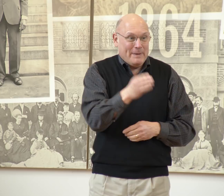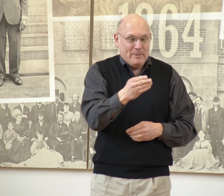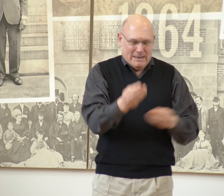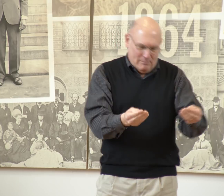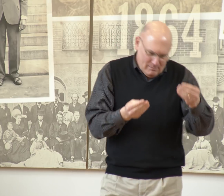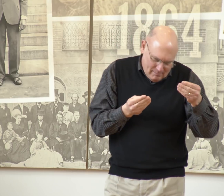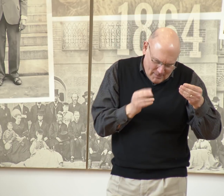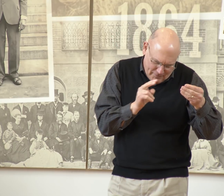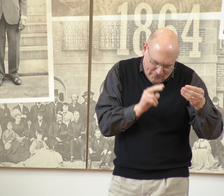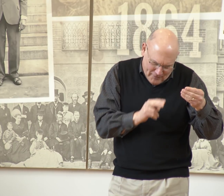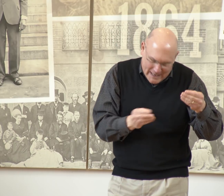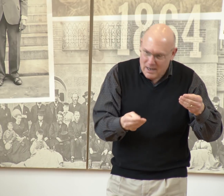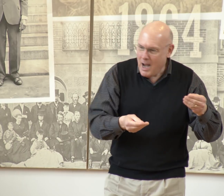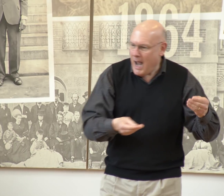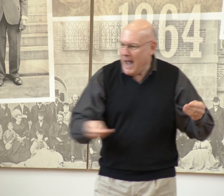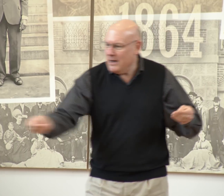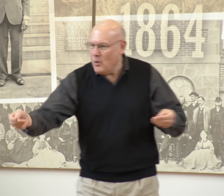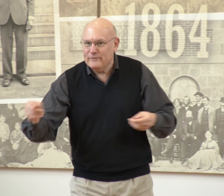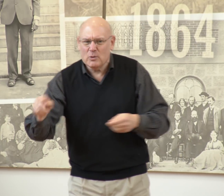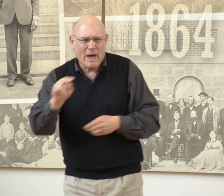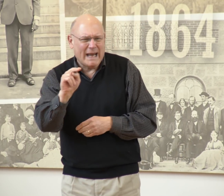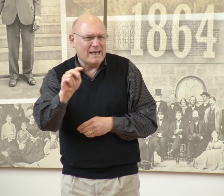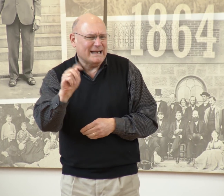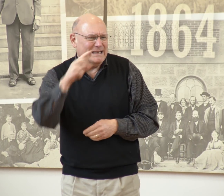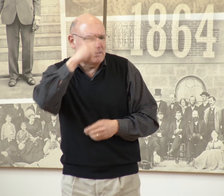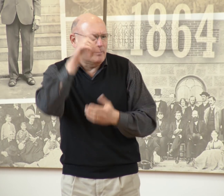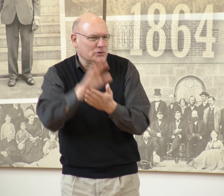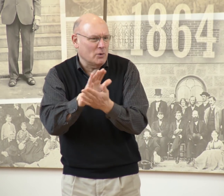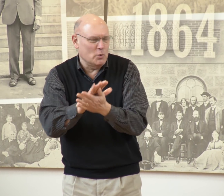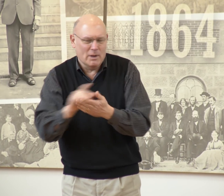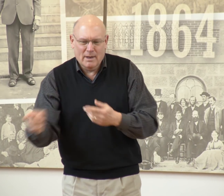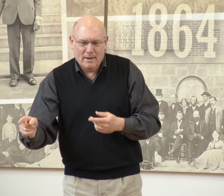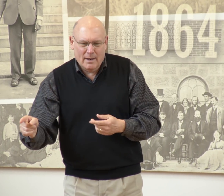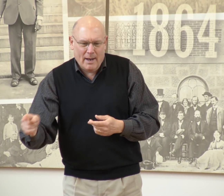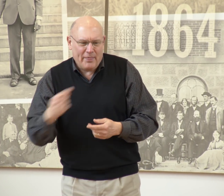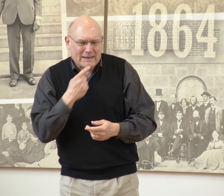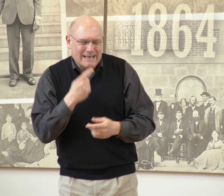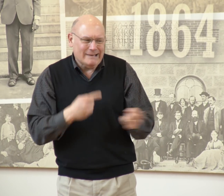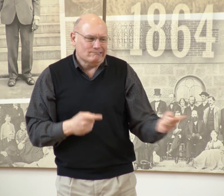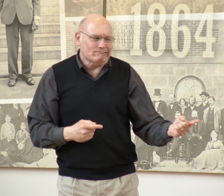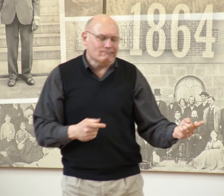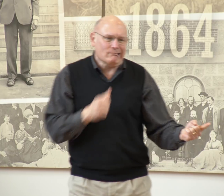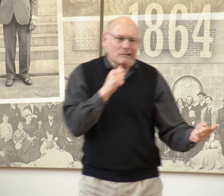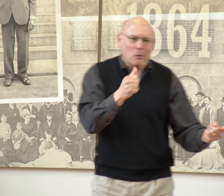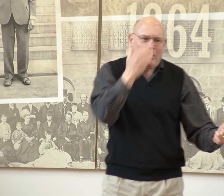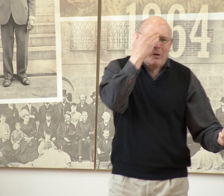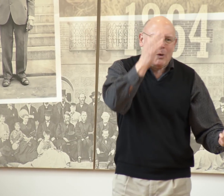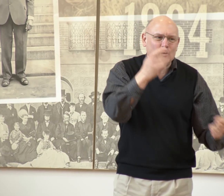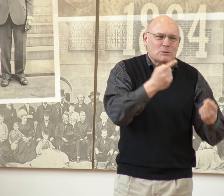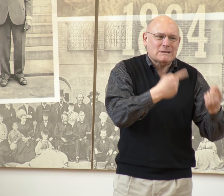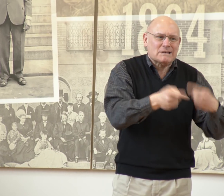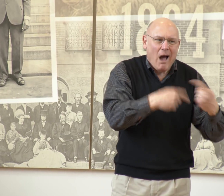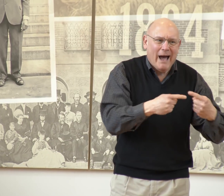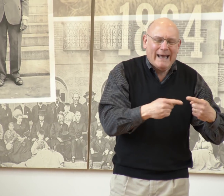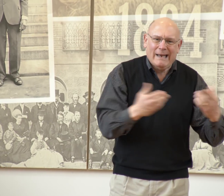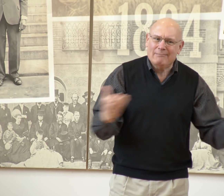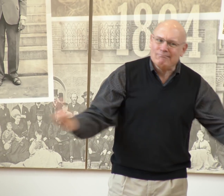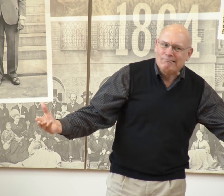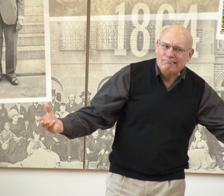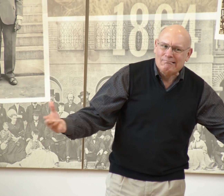language. And Bernard read it and handed it off to, at the NTD summer school director. And he said, "Well, I